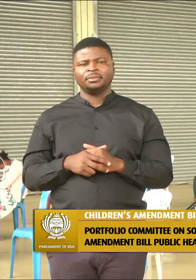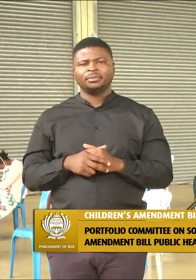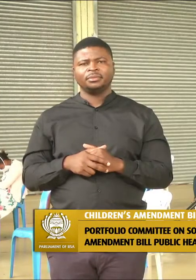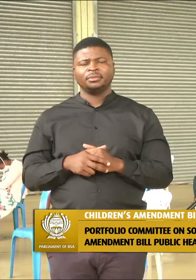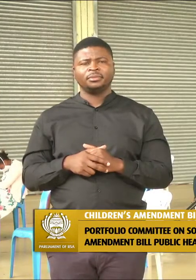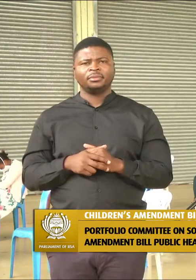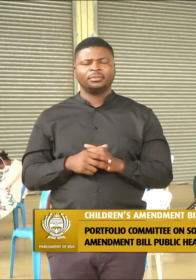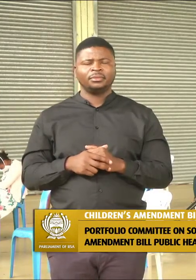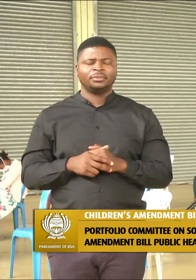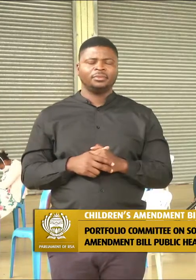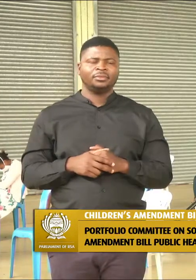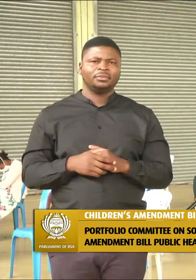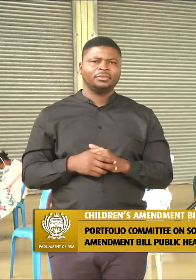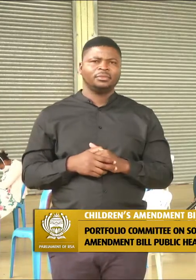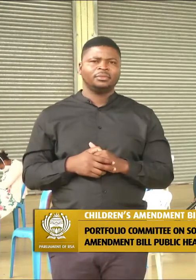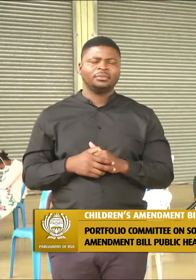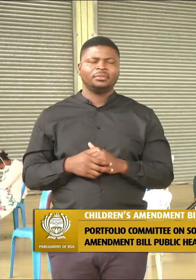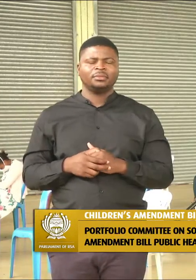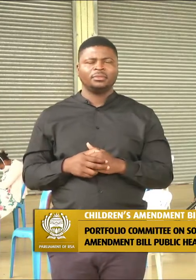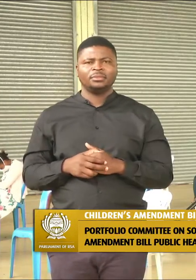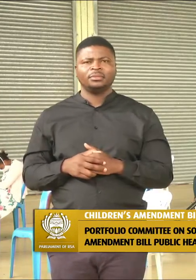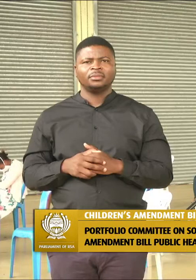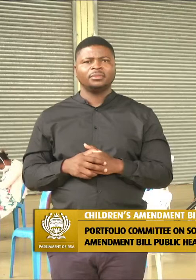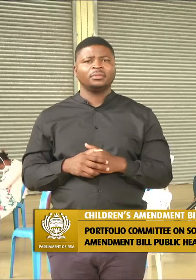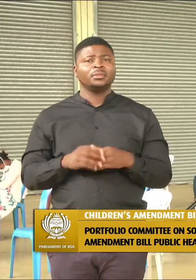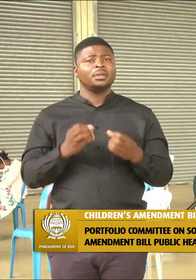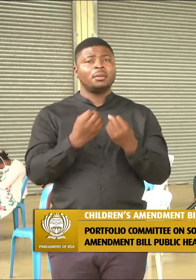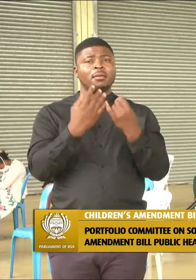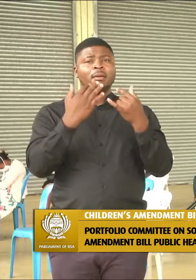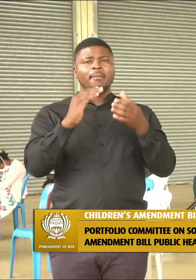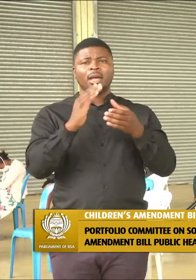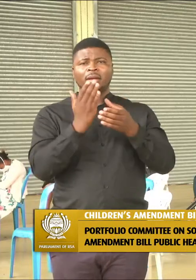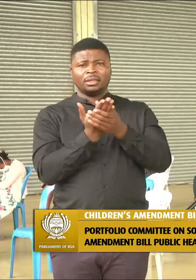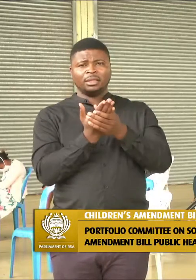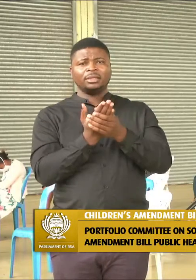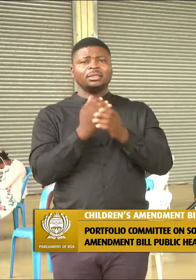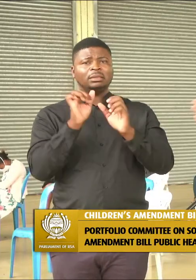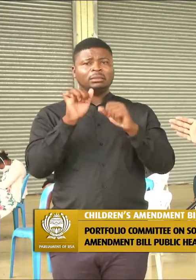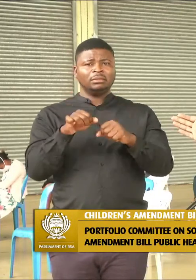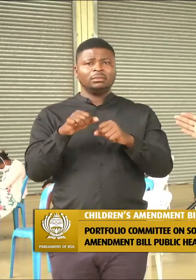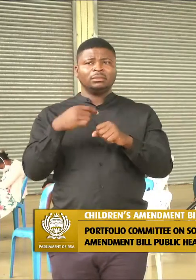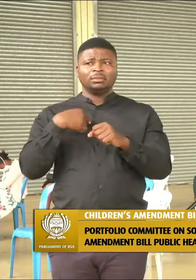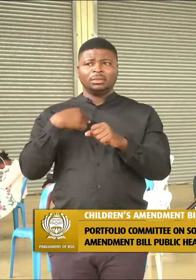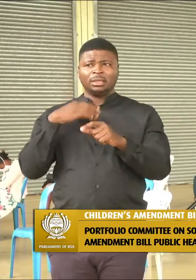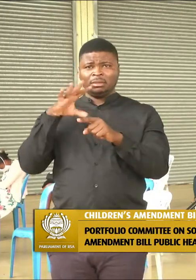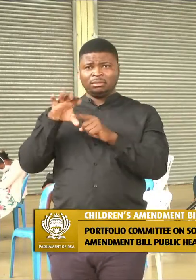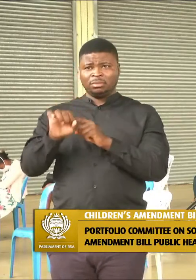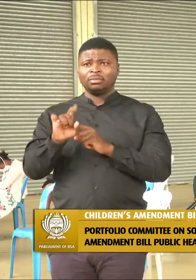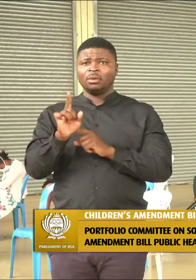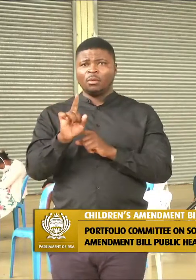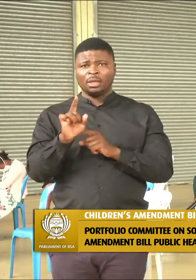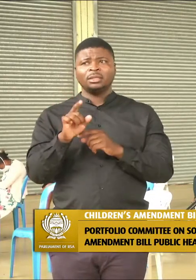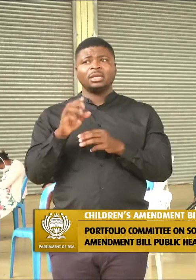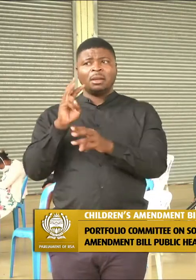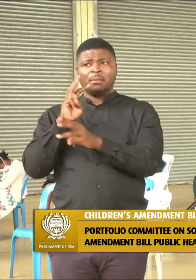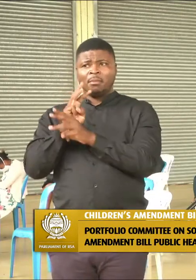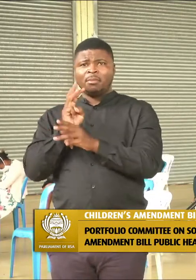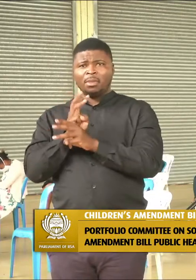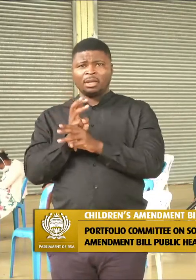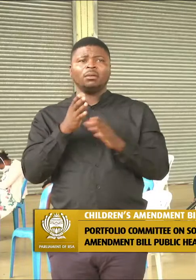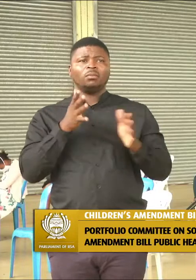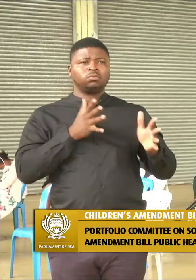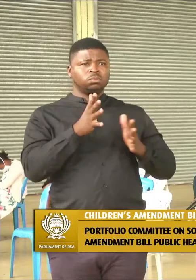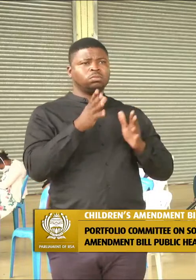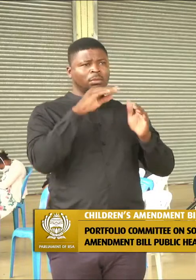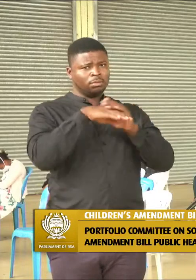In so many cases, I've seen that mothers go to the police station and simply